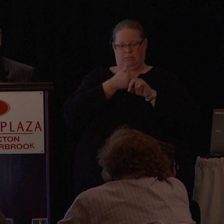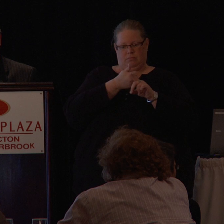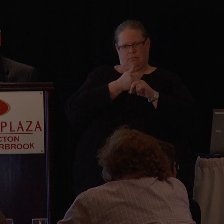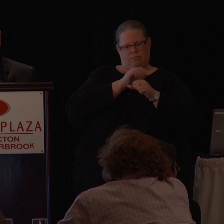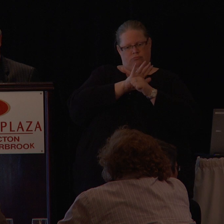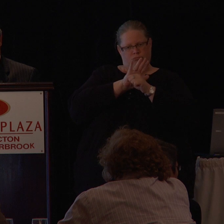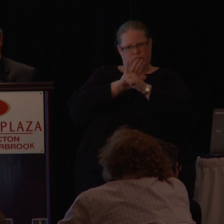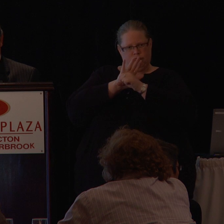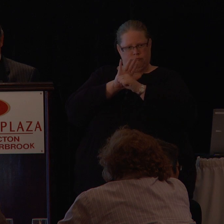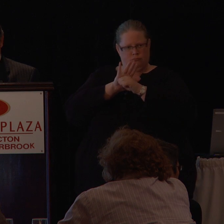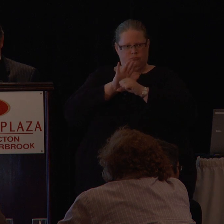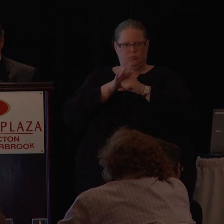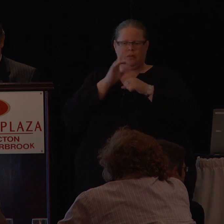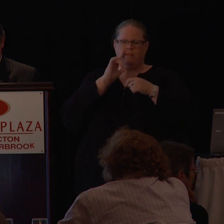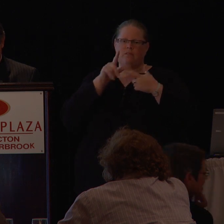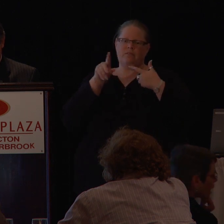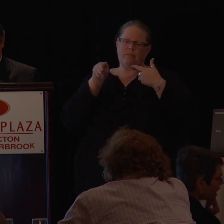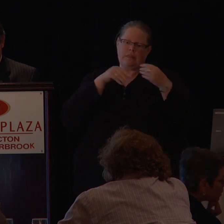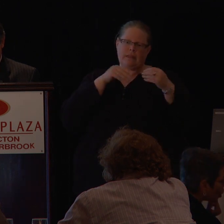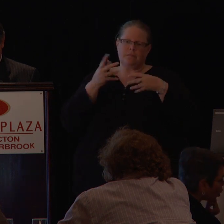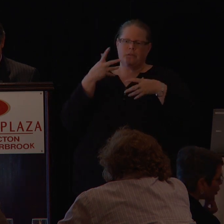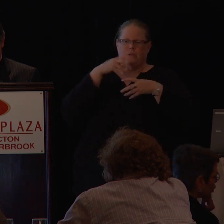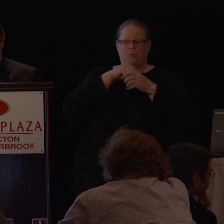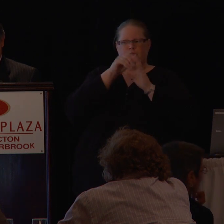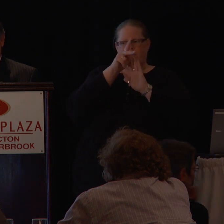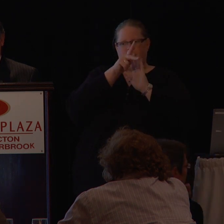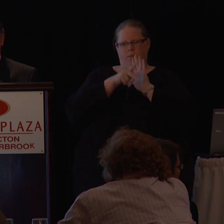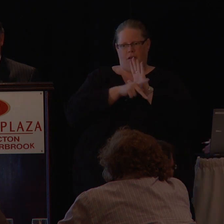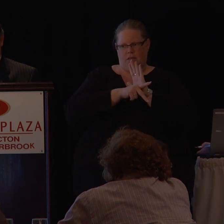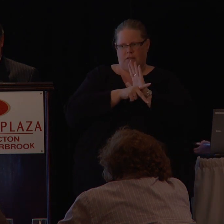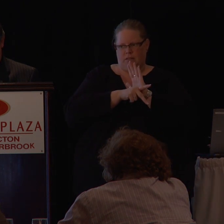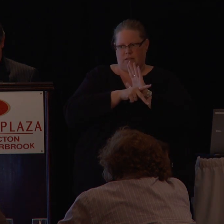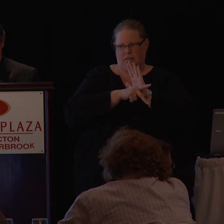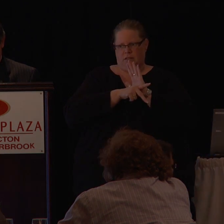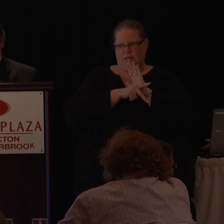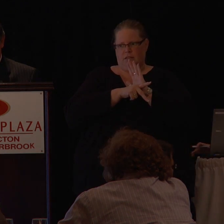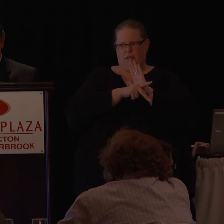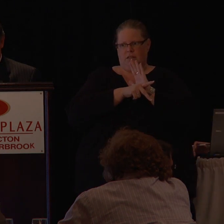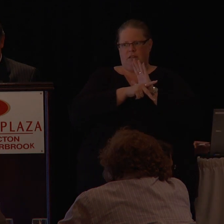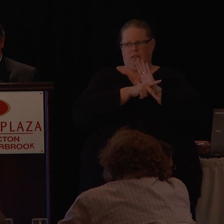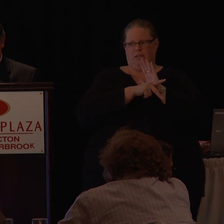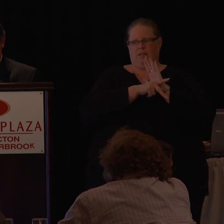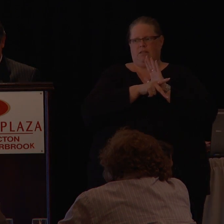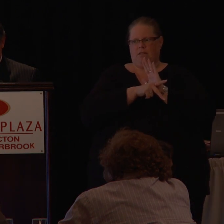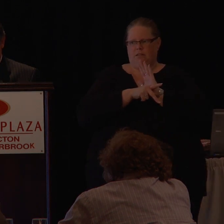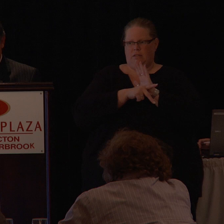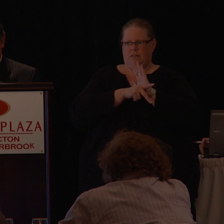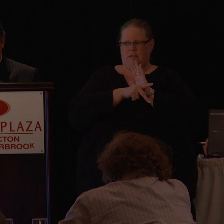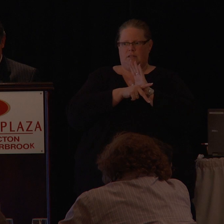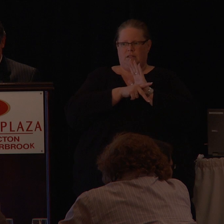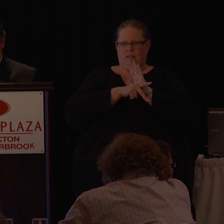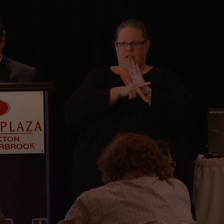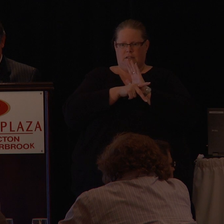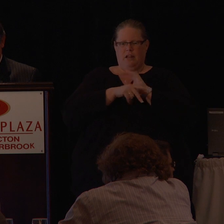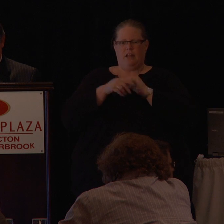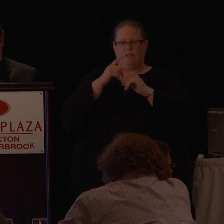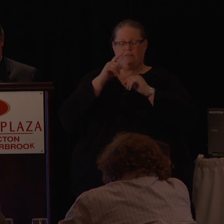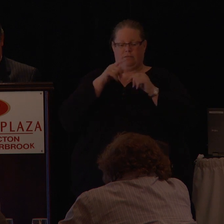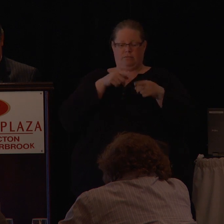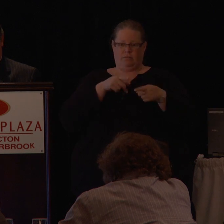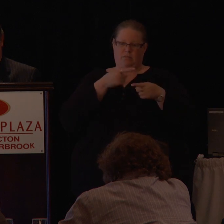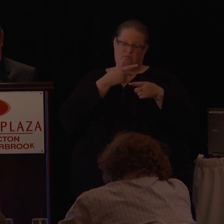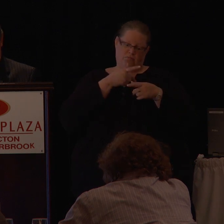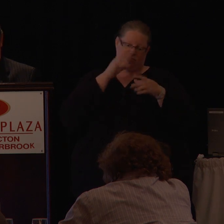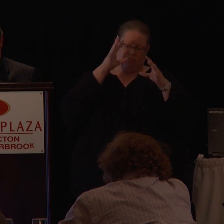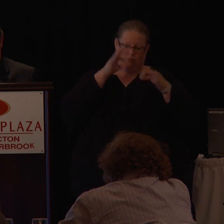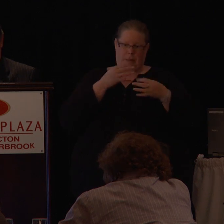a flexible inclusion policy and for recognition that mainstream classroom is not